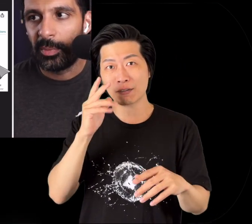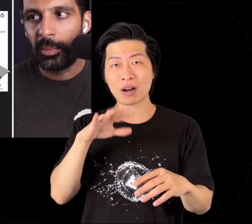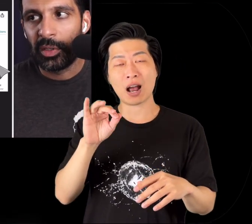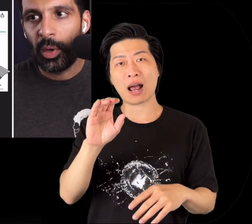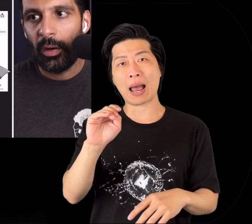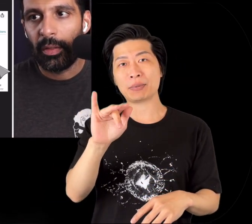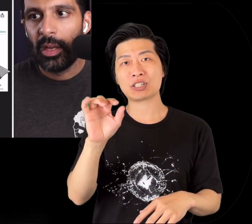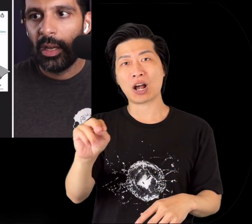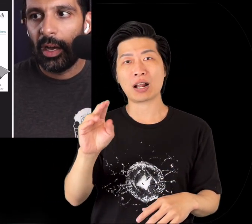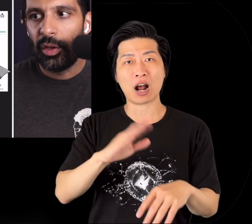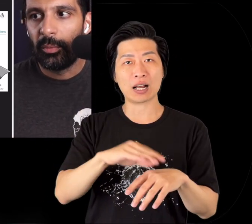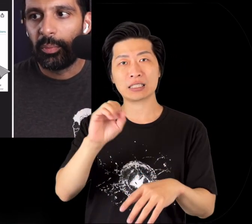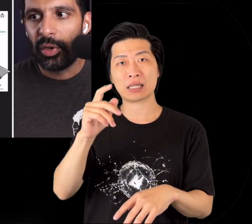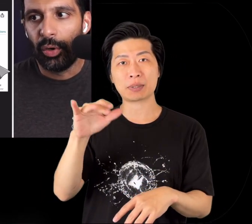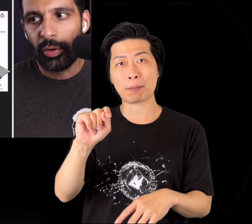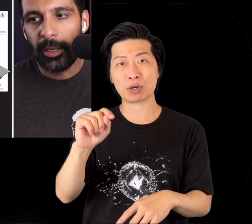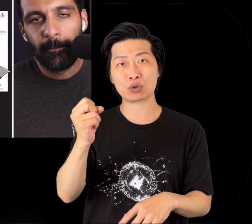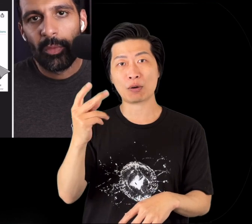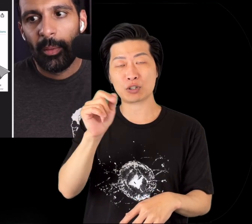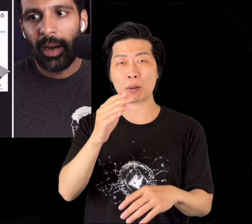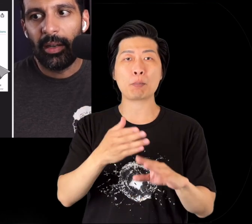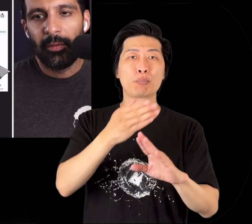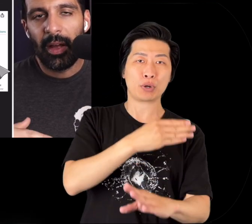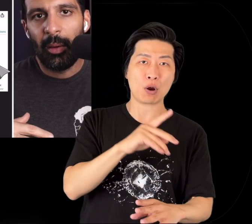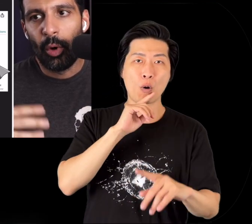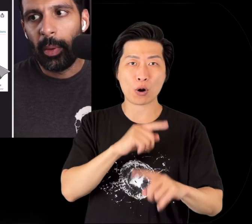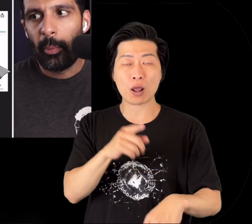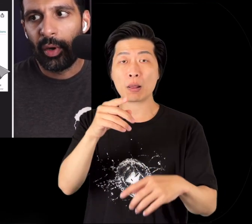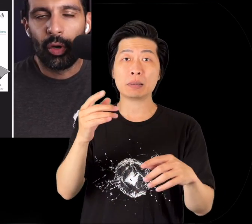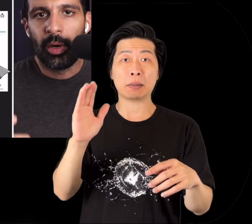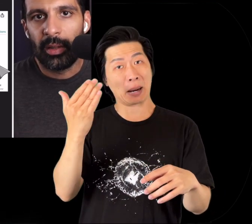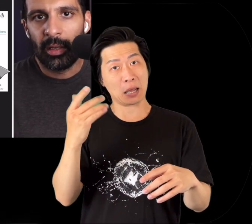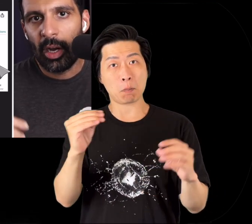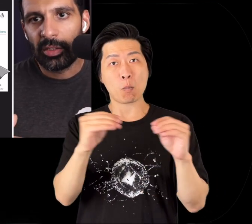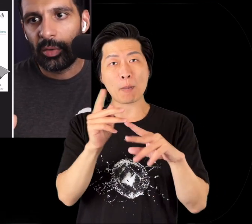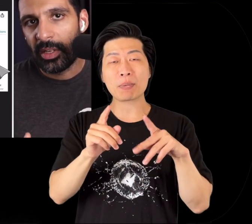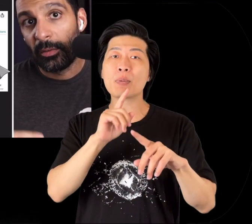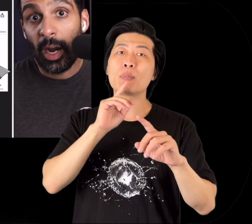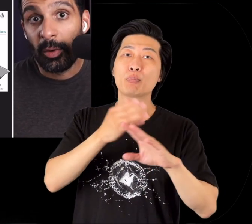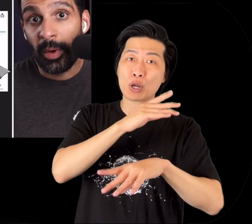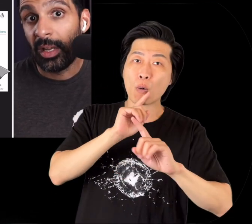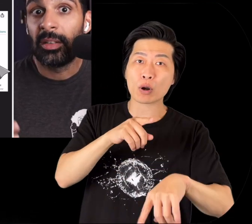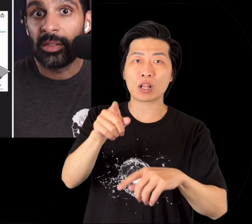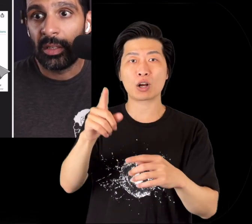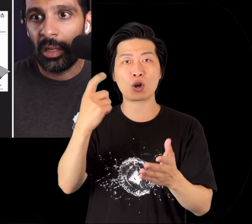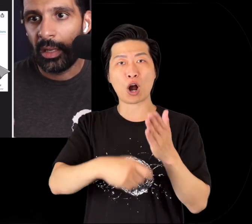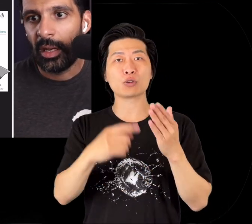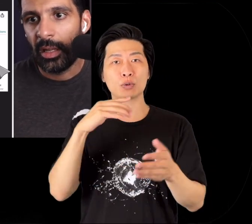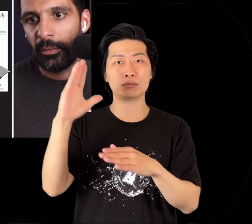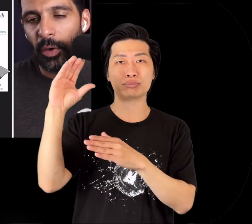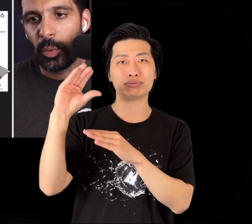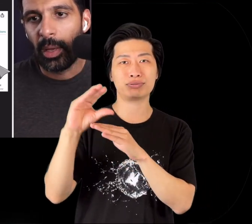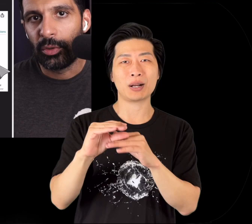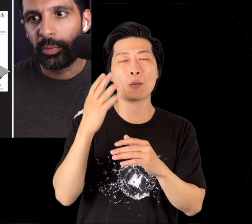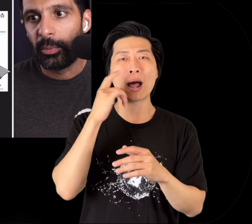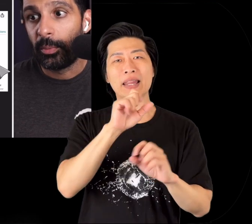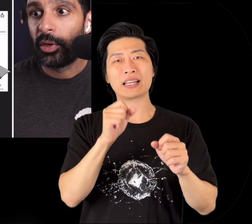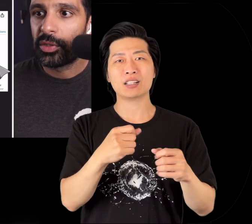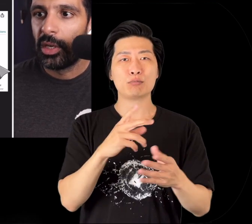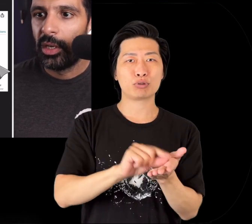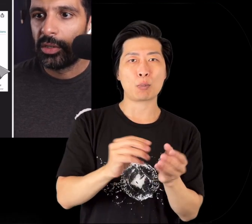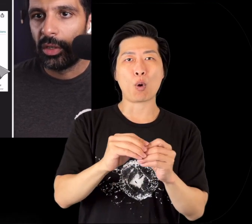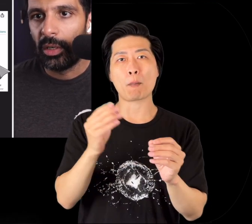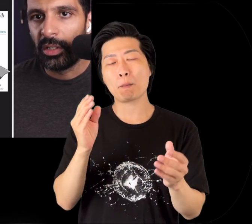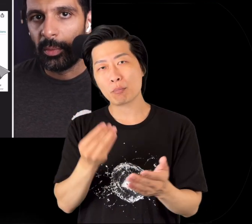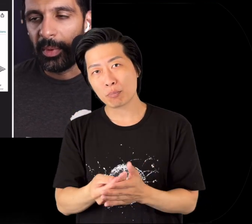Amazon September 12th. You can pre-order it. Apparently, if more people pre-order it, the cost goes down for everybody because the folks will be able to print more